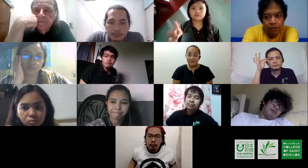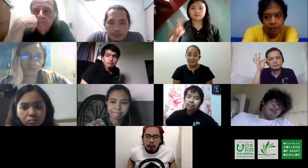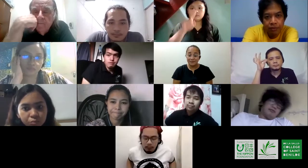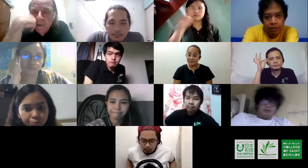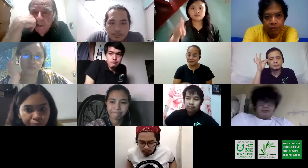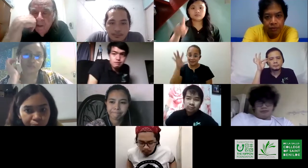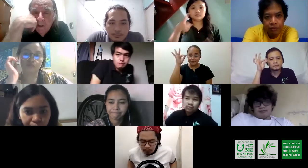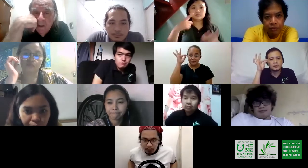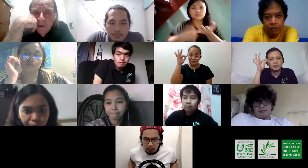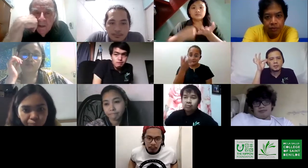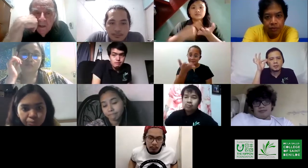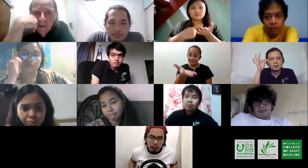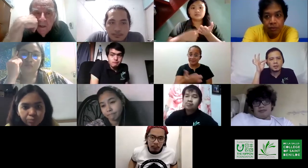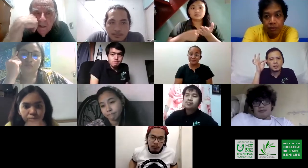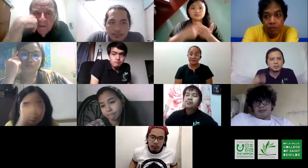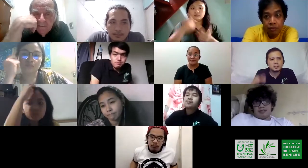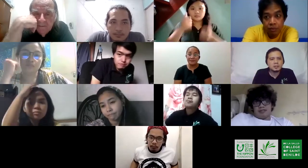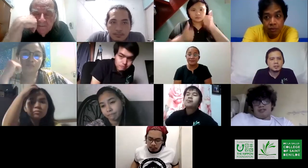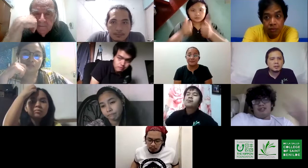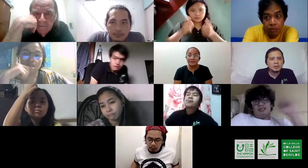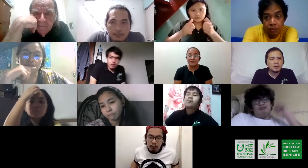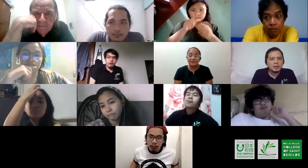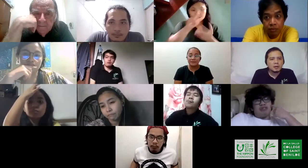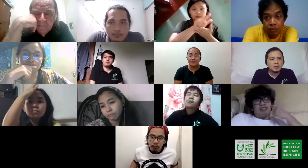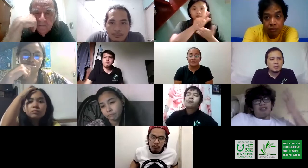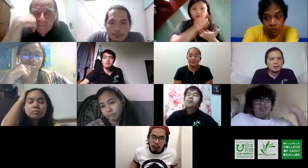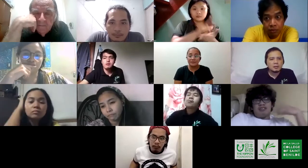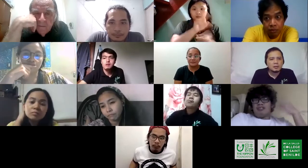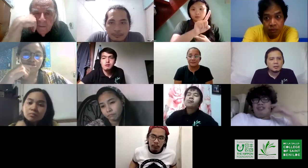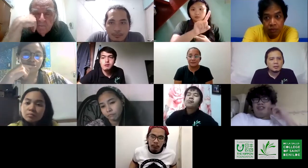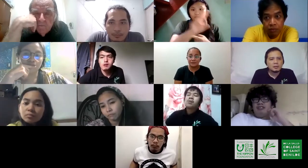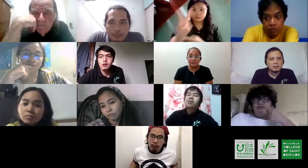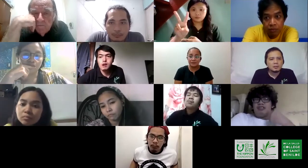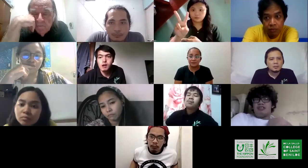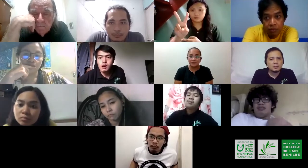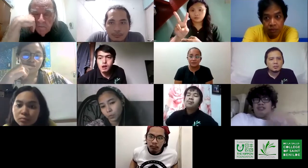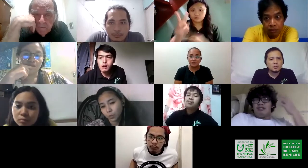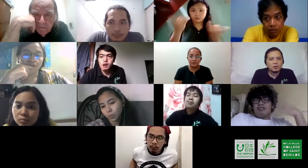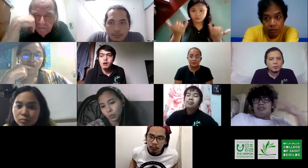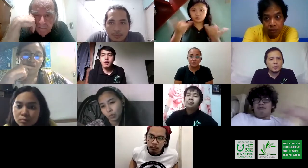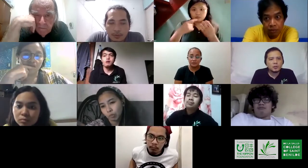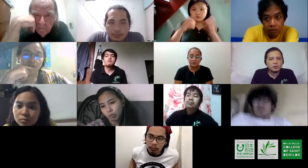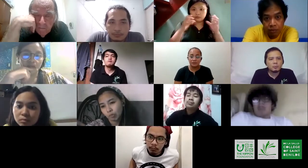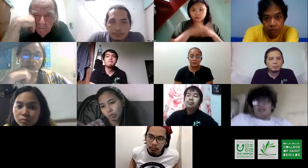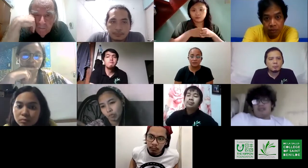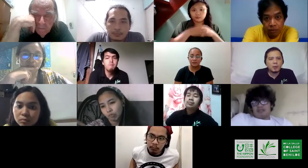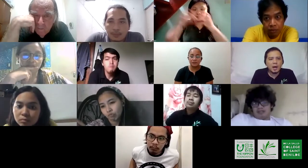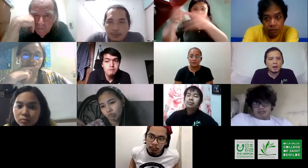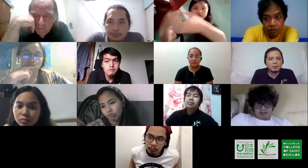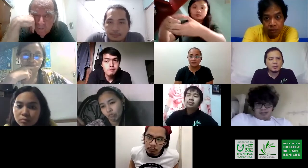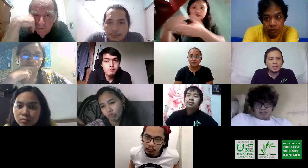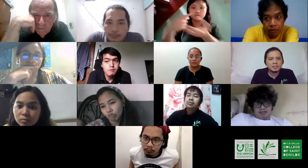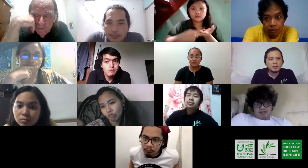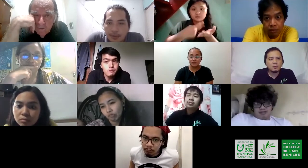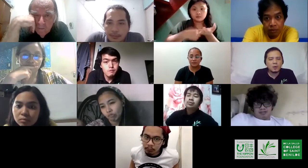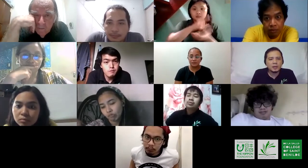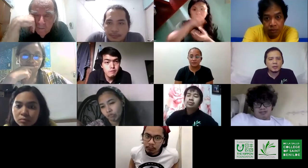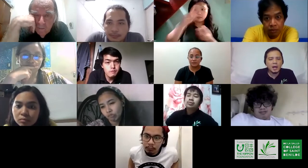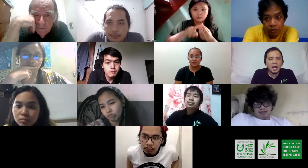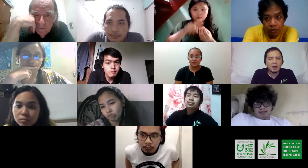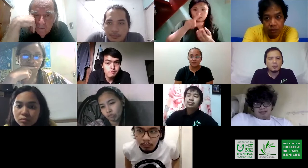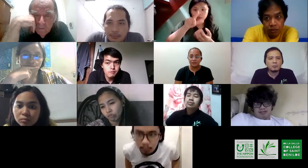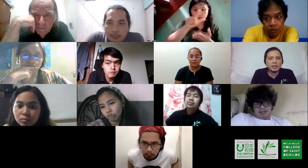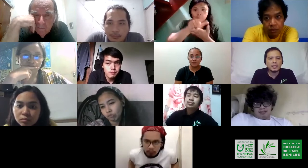Jasmine? Question, sir. Mm-hmm. So we do both lesson and